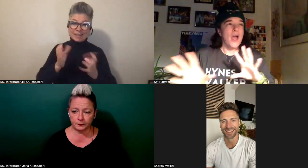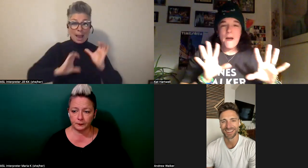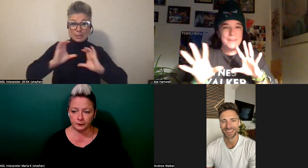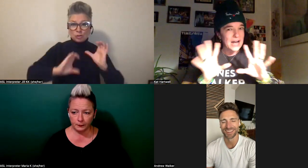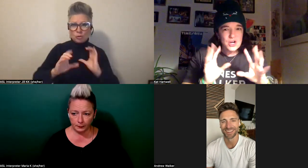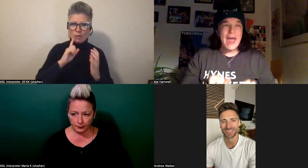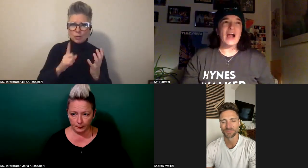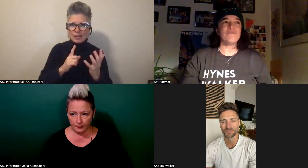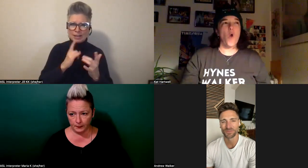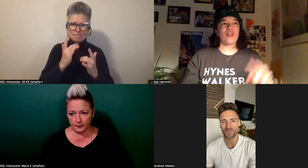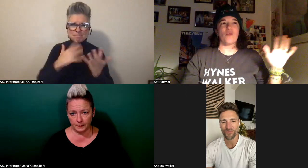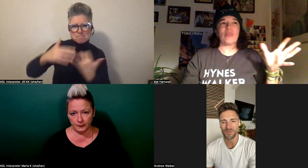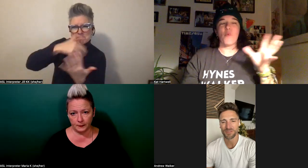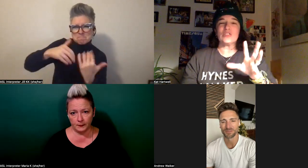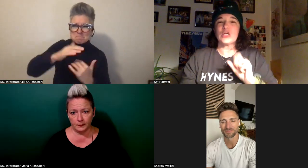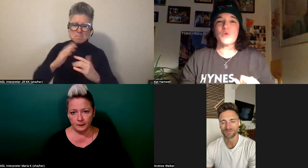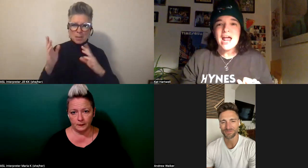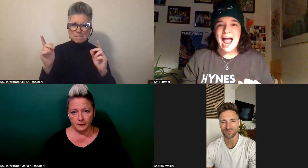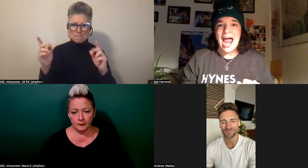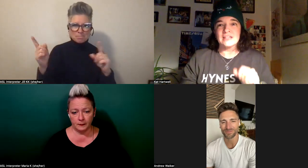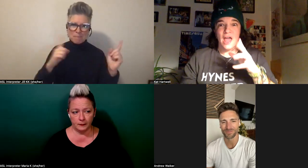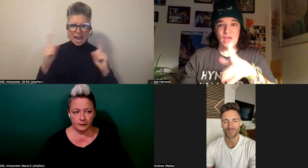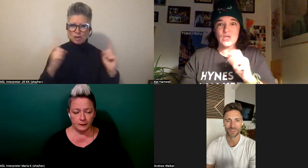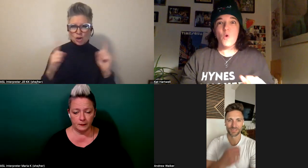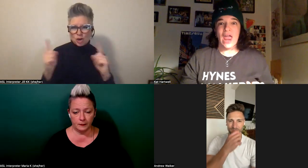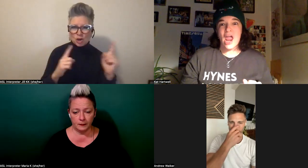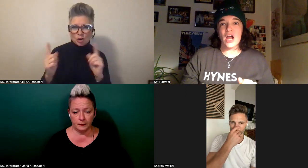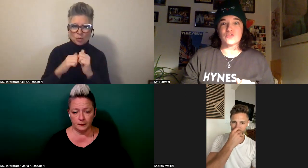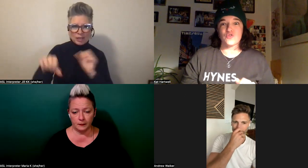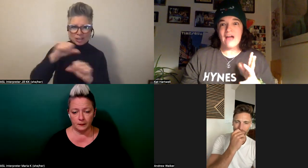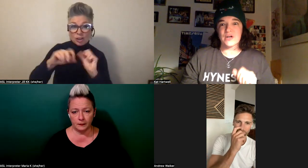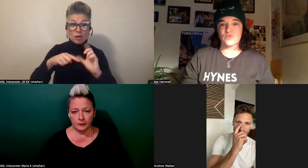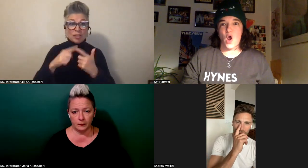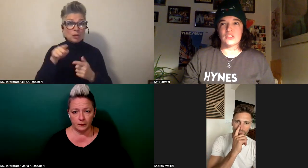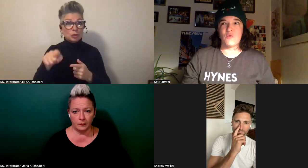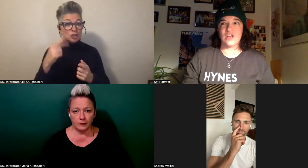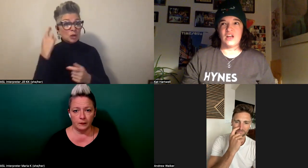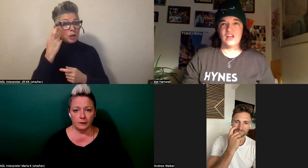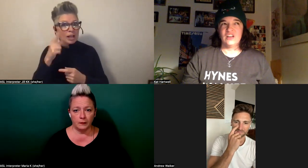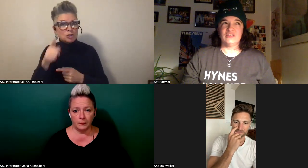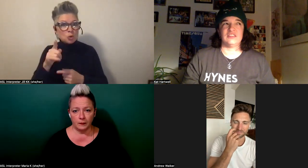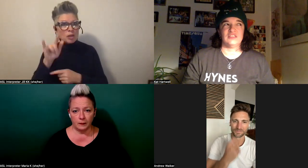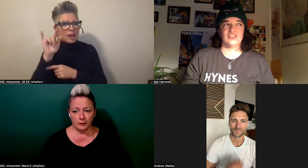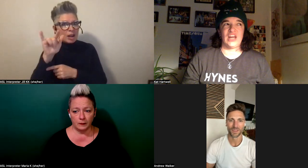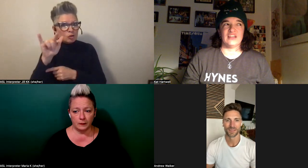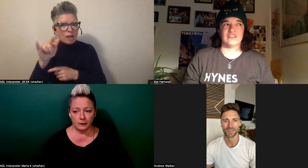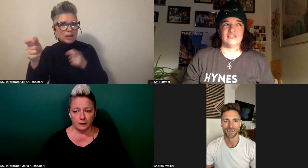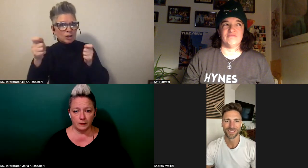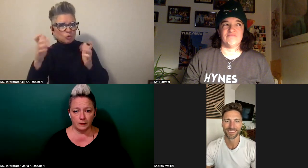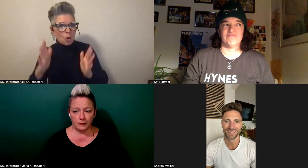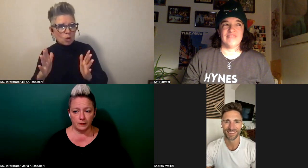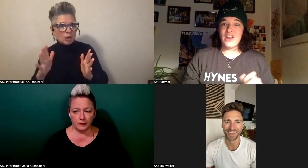you banter back and forth, and then when she realized that you were the air traffic controller, she was like,